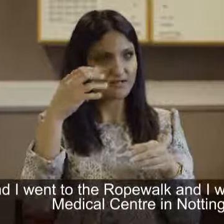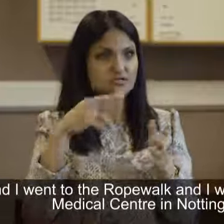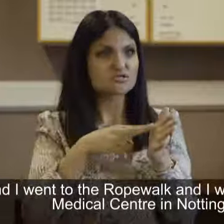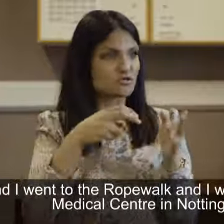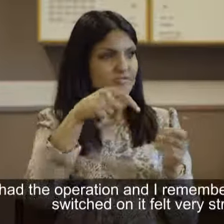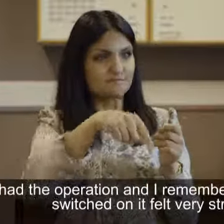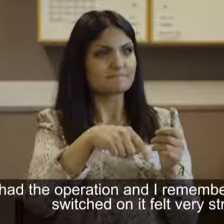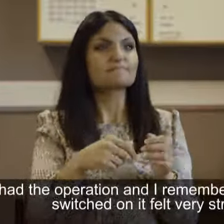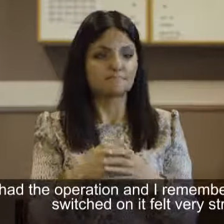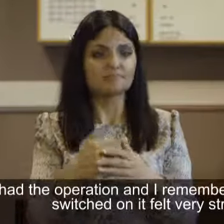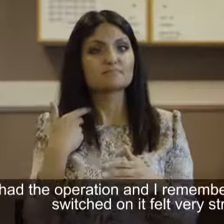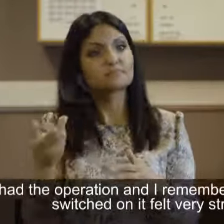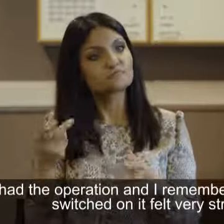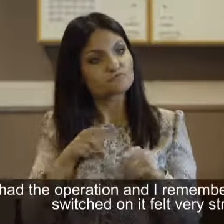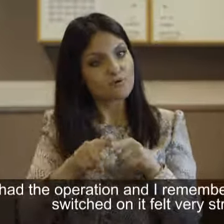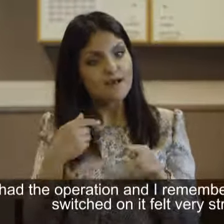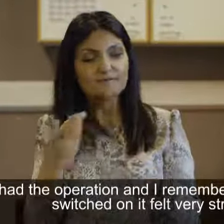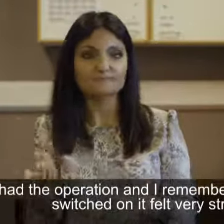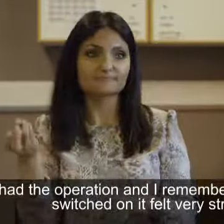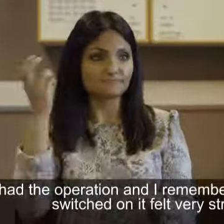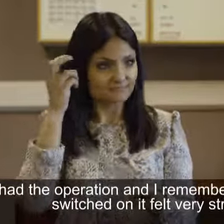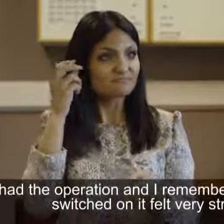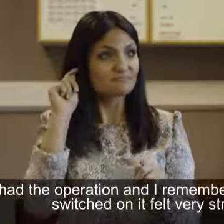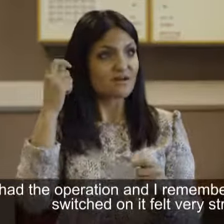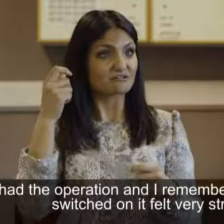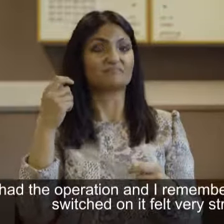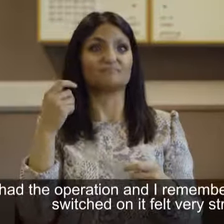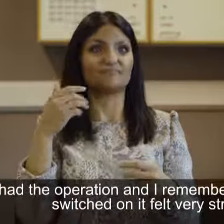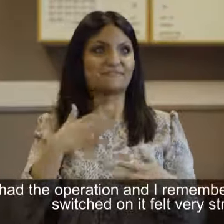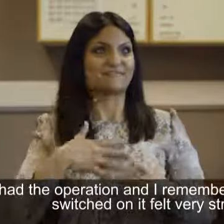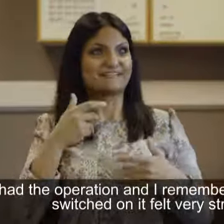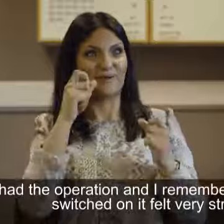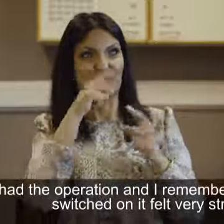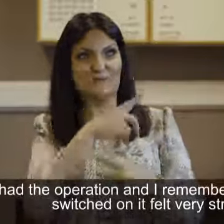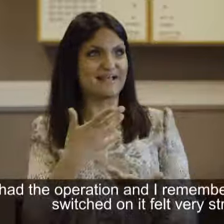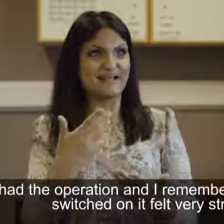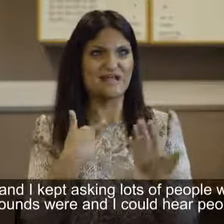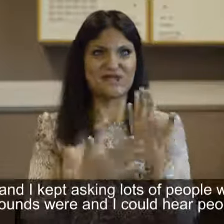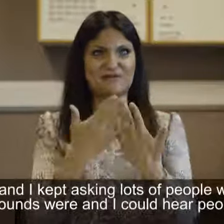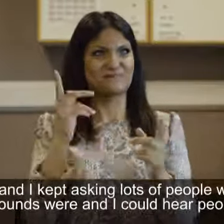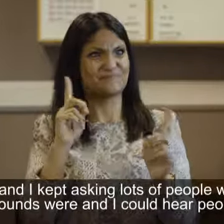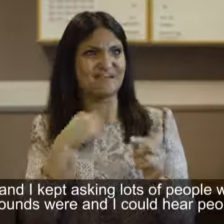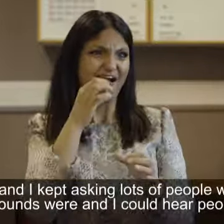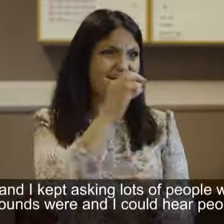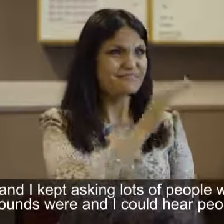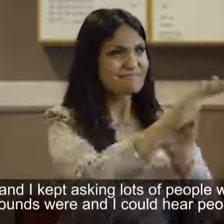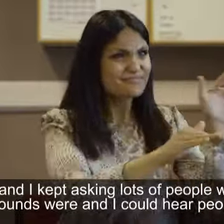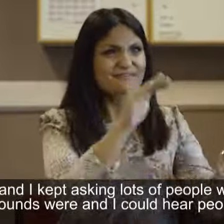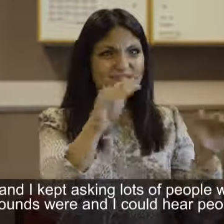Nottingham. I had the operation, and I remember when it was switched on, it felt very strange, and I kept asking